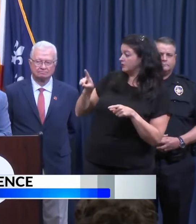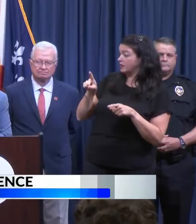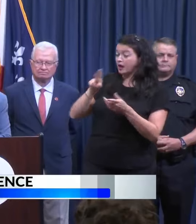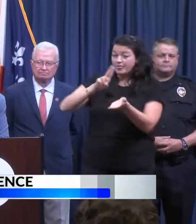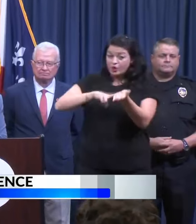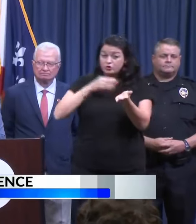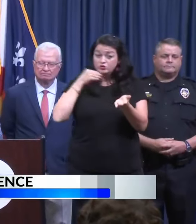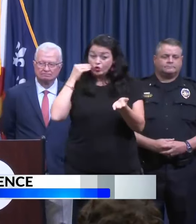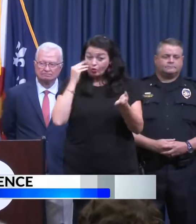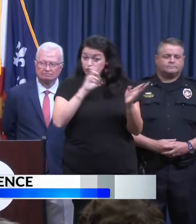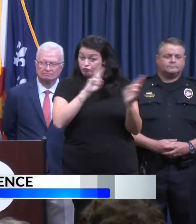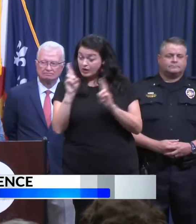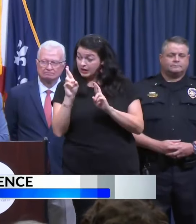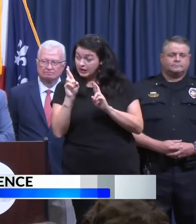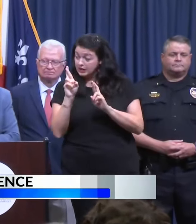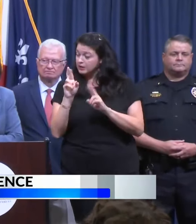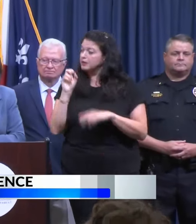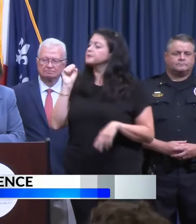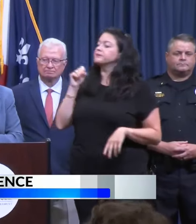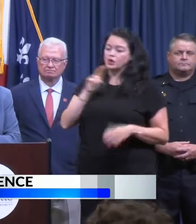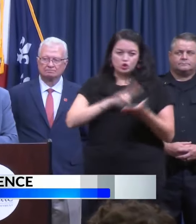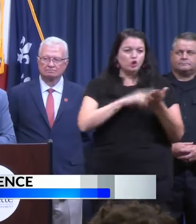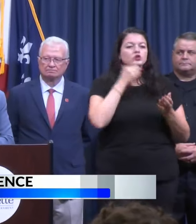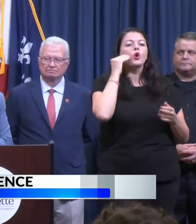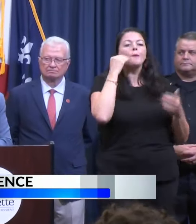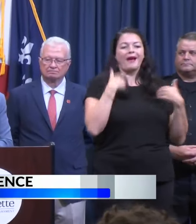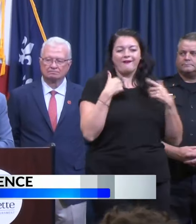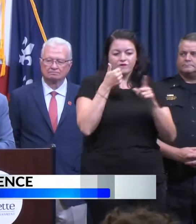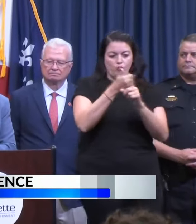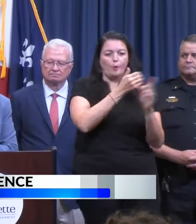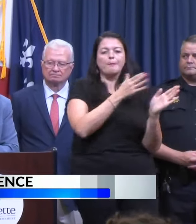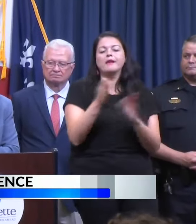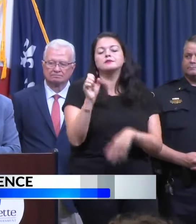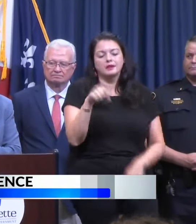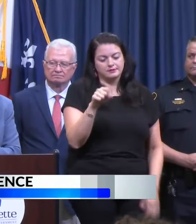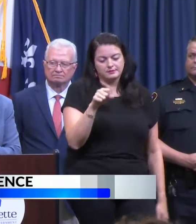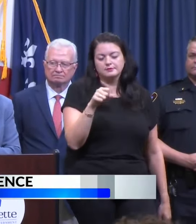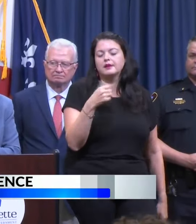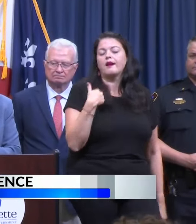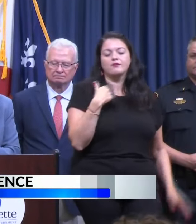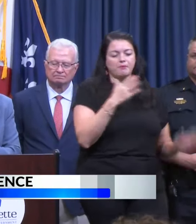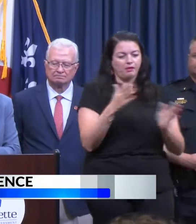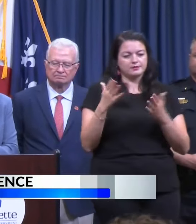So the nursing homes have their own plans in place. Yes.